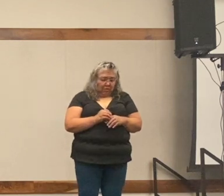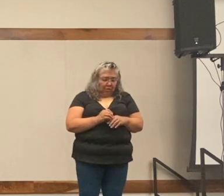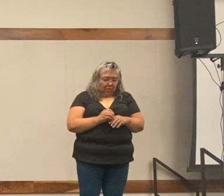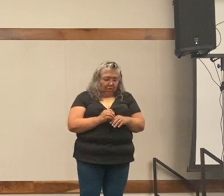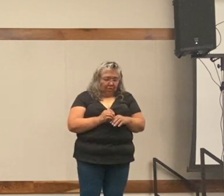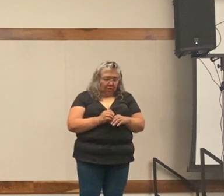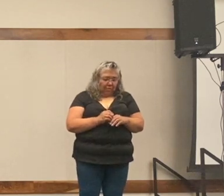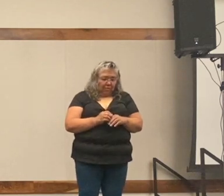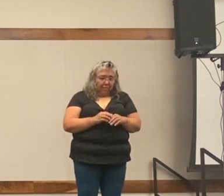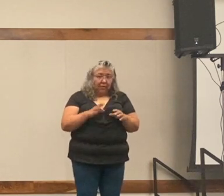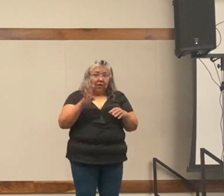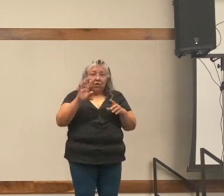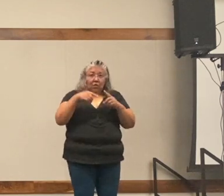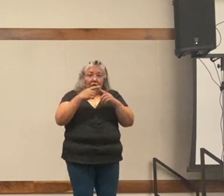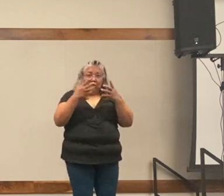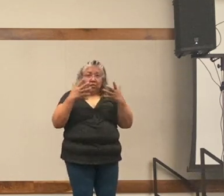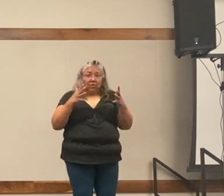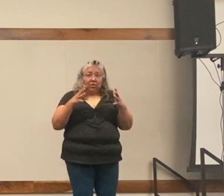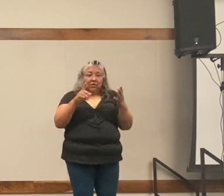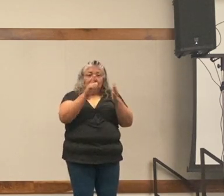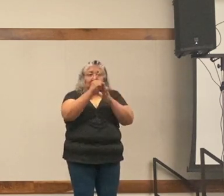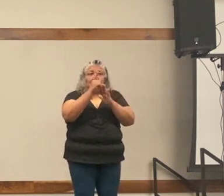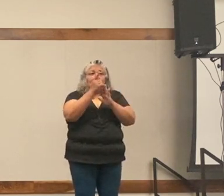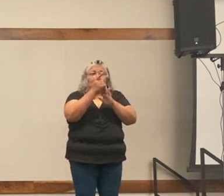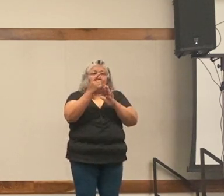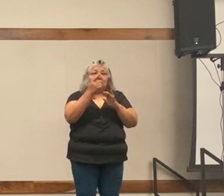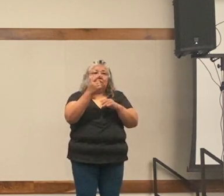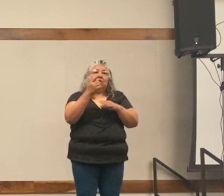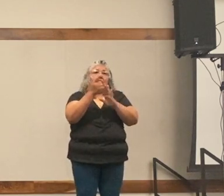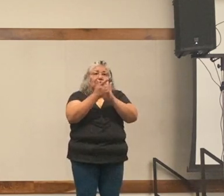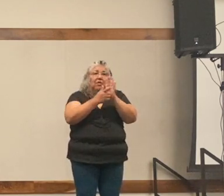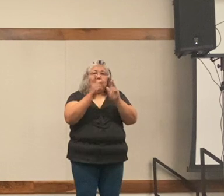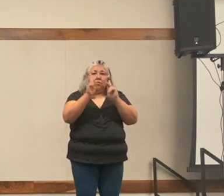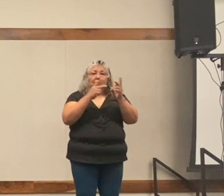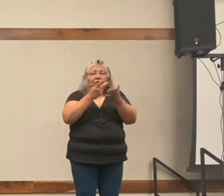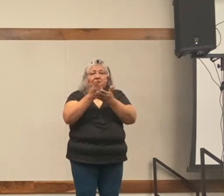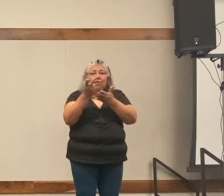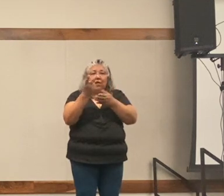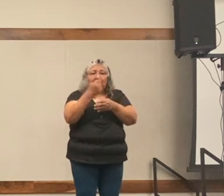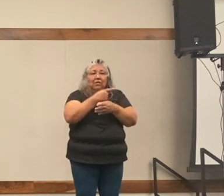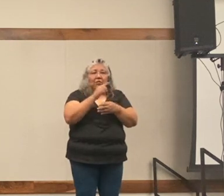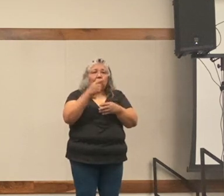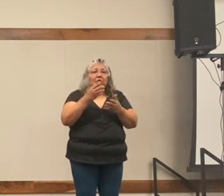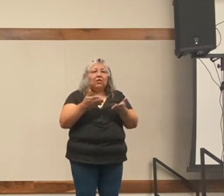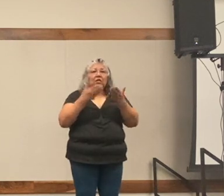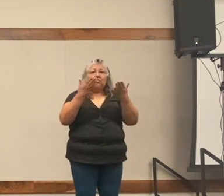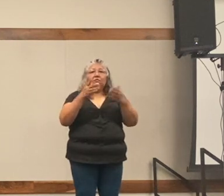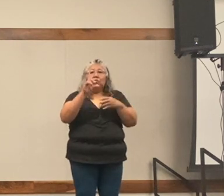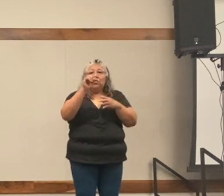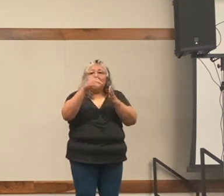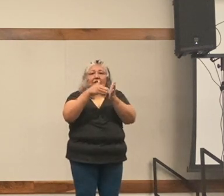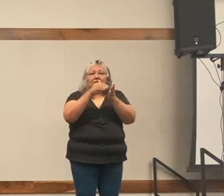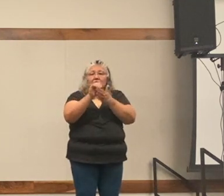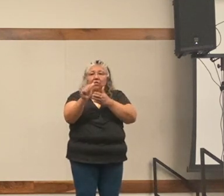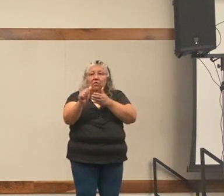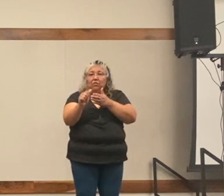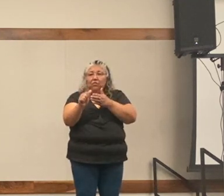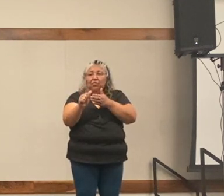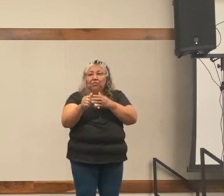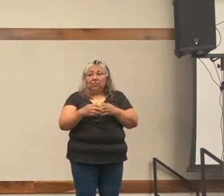By the time it was all said and done, the legal people, in my opinion, failed him because they could only get him $20,000.